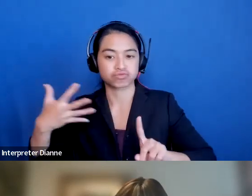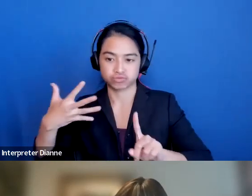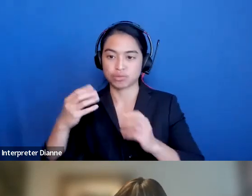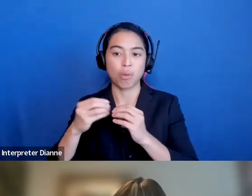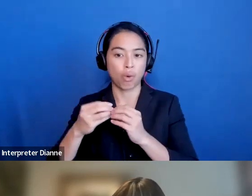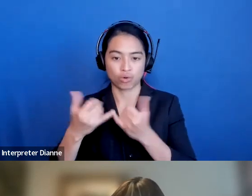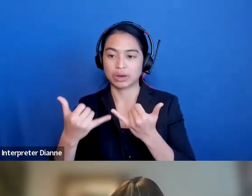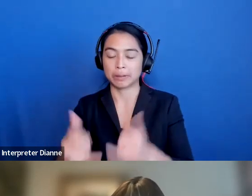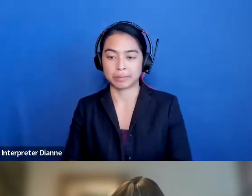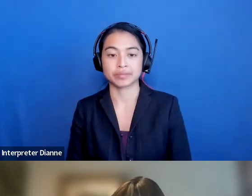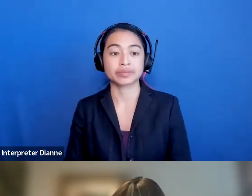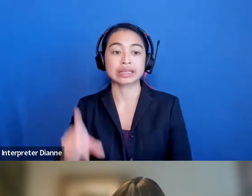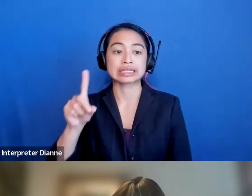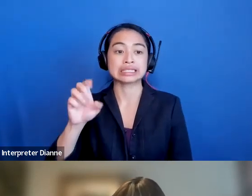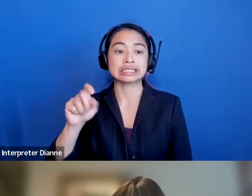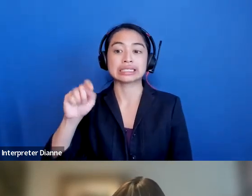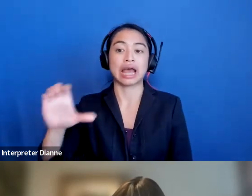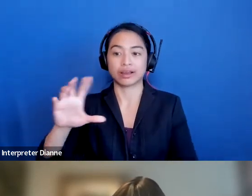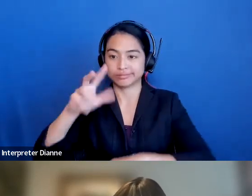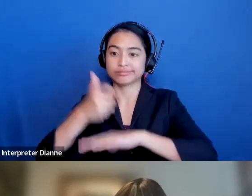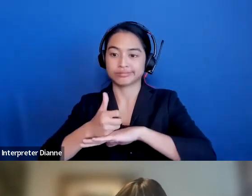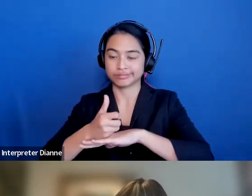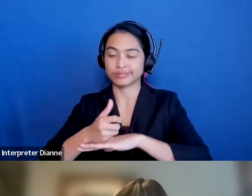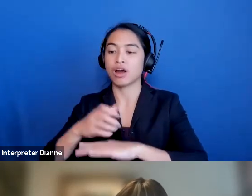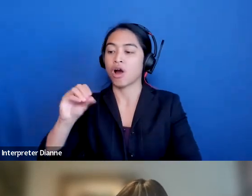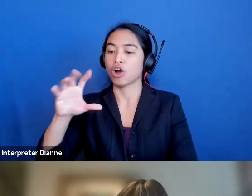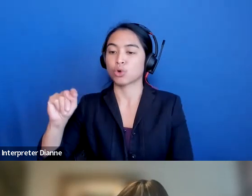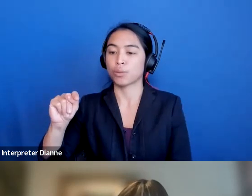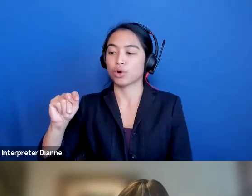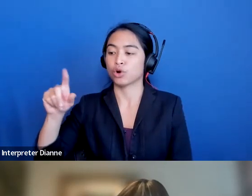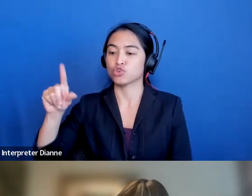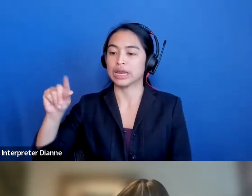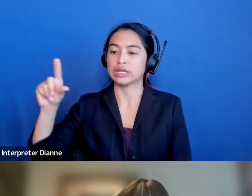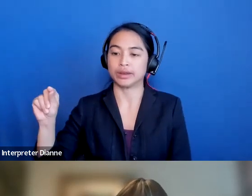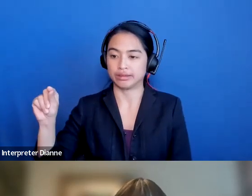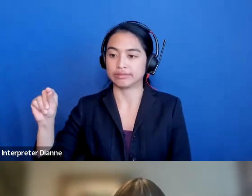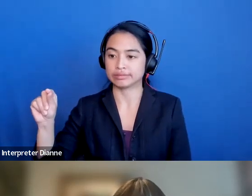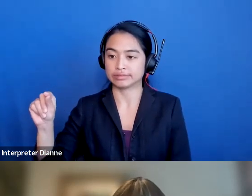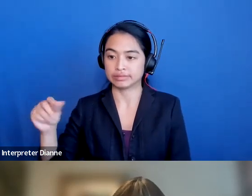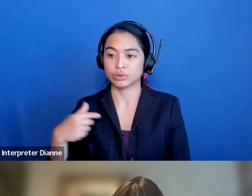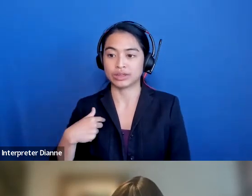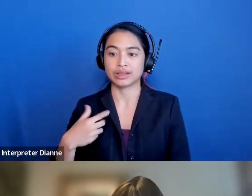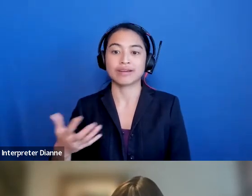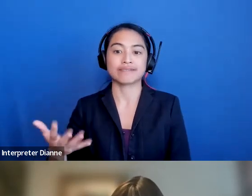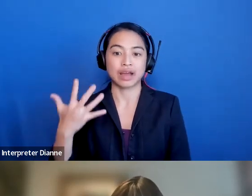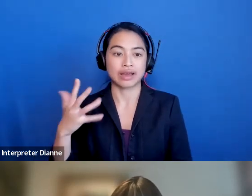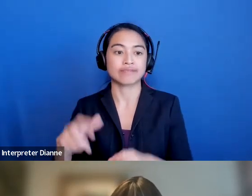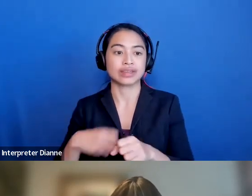And so the DETAC was established in October of 2020. We are a